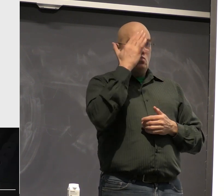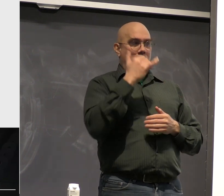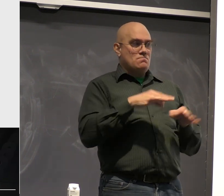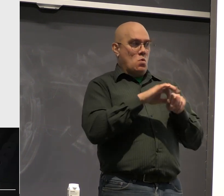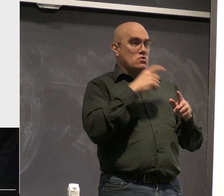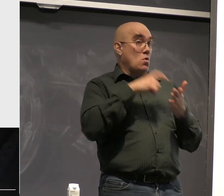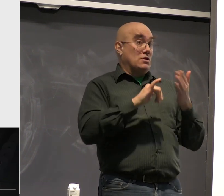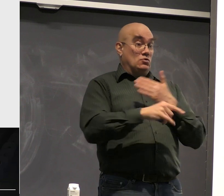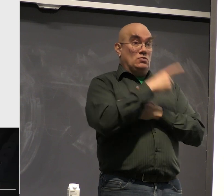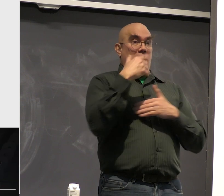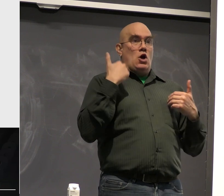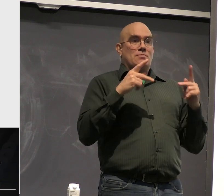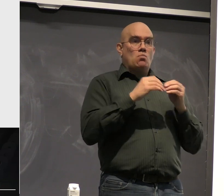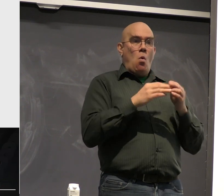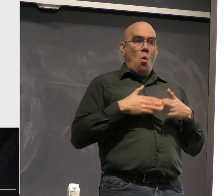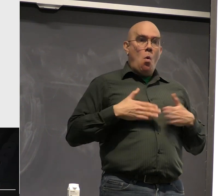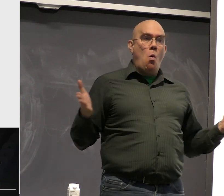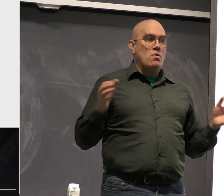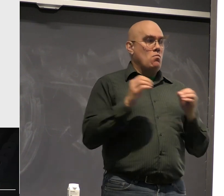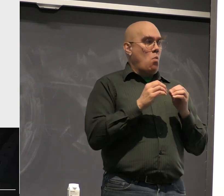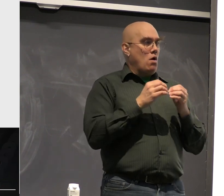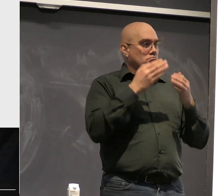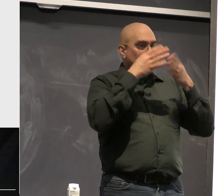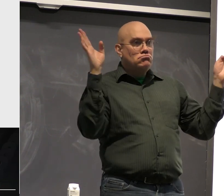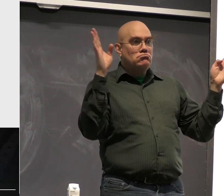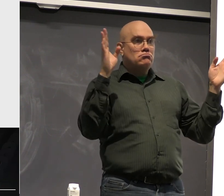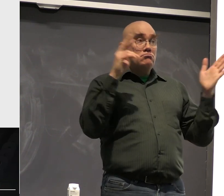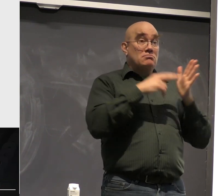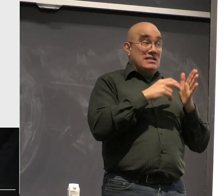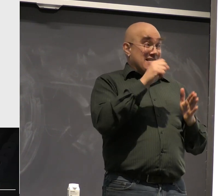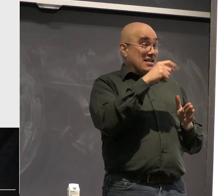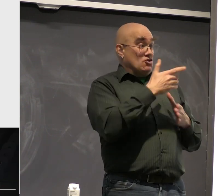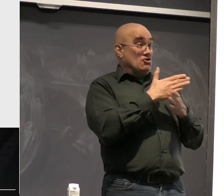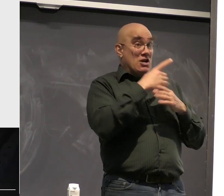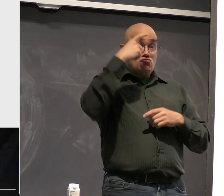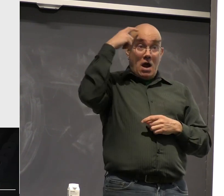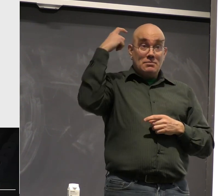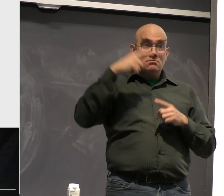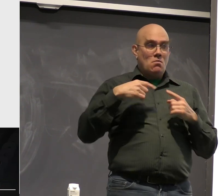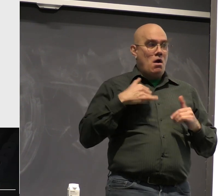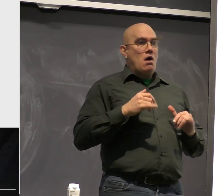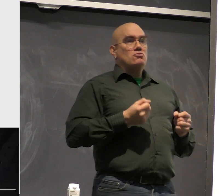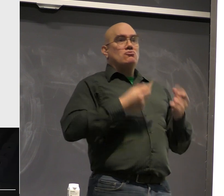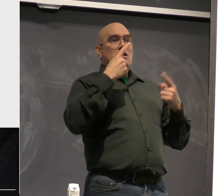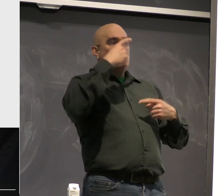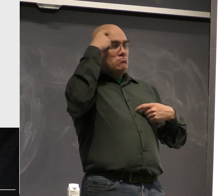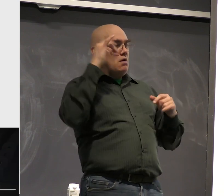think, again, that is why it's important to recognize today people being more open-minded about sharing those traumas, so that we